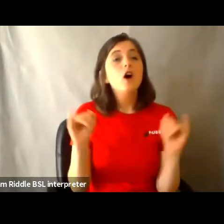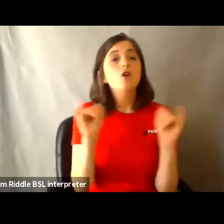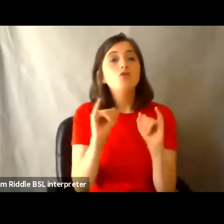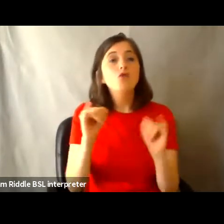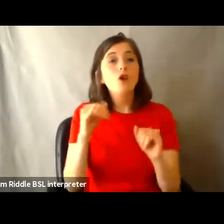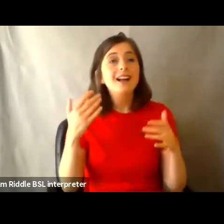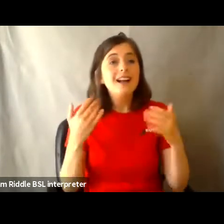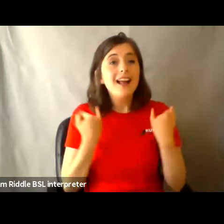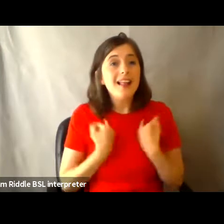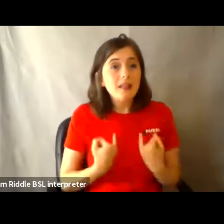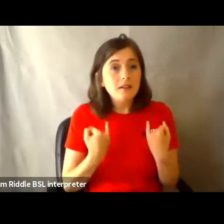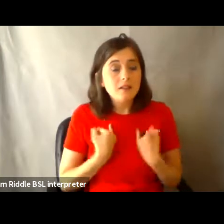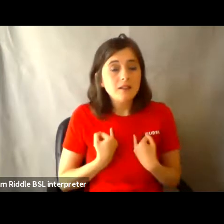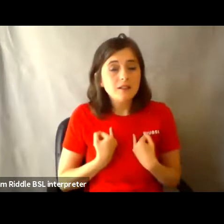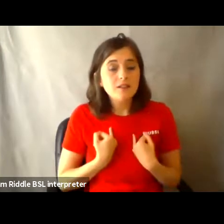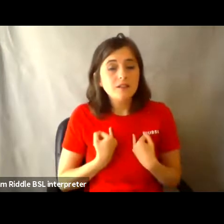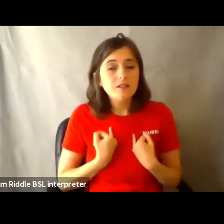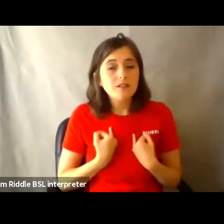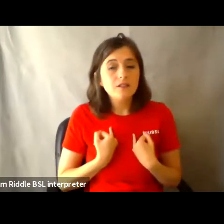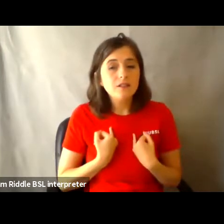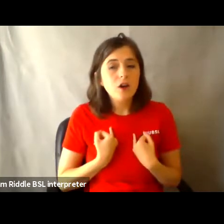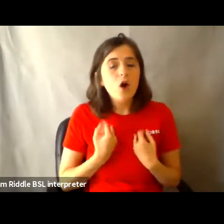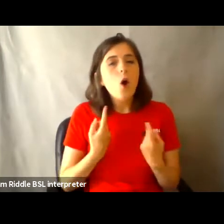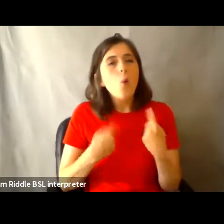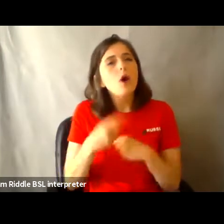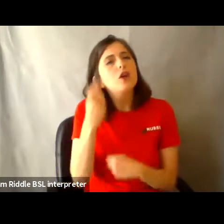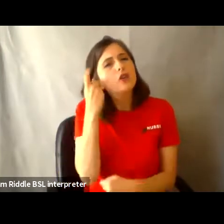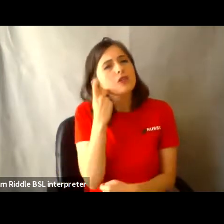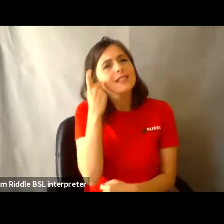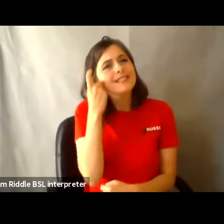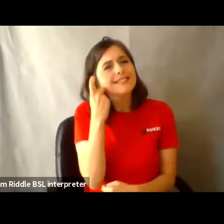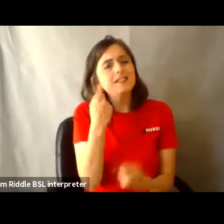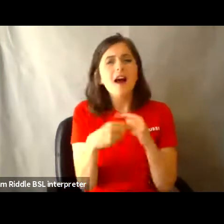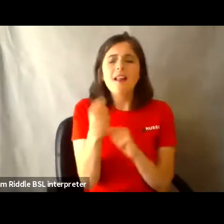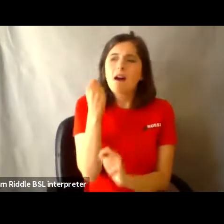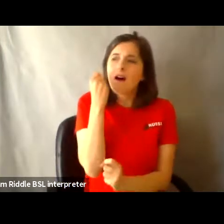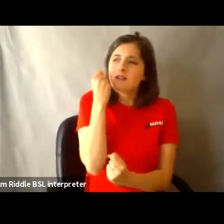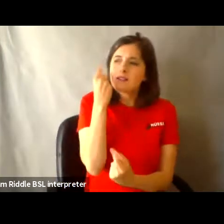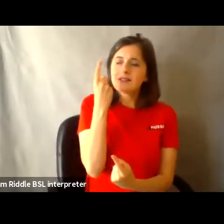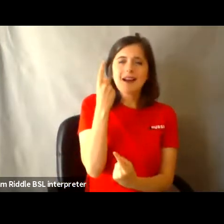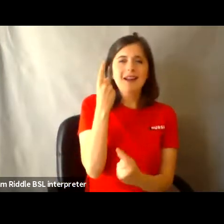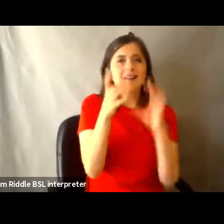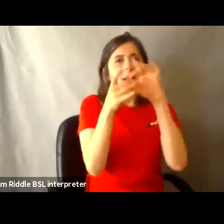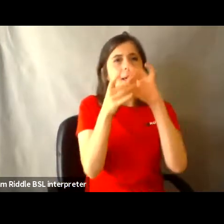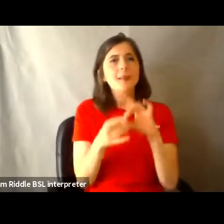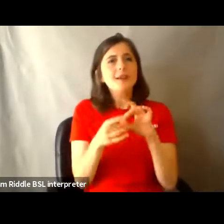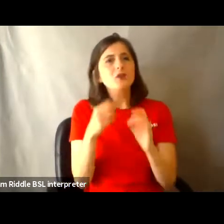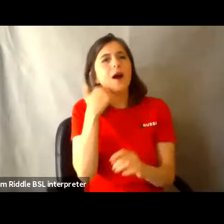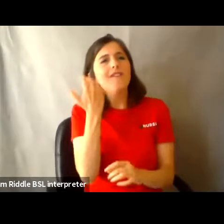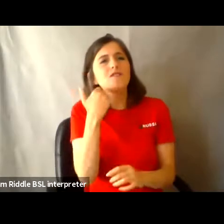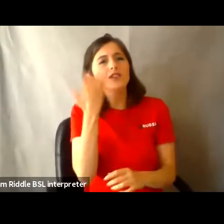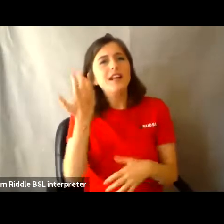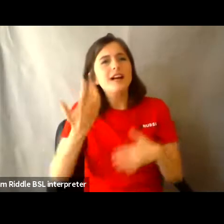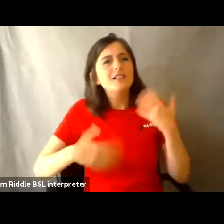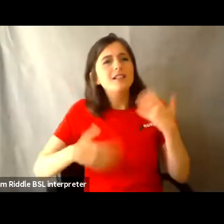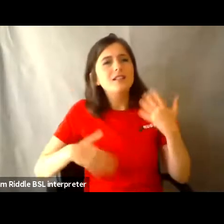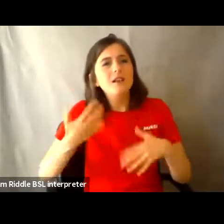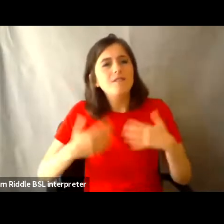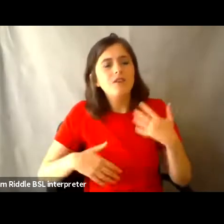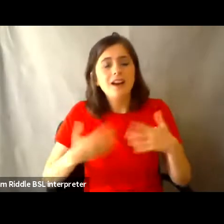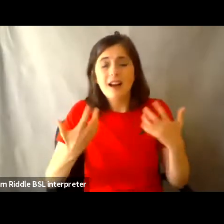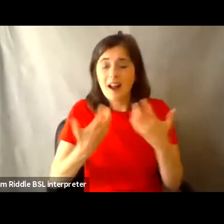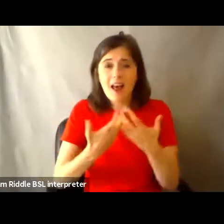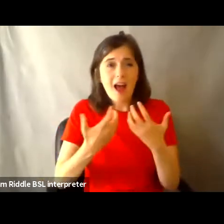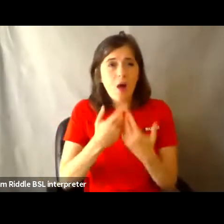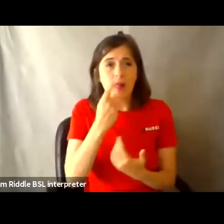considered and really understood in terms of their day-to-day suffering and how they can completely